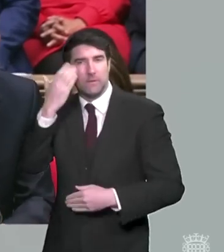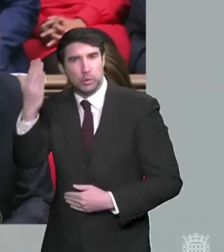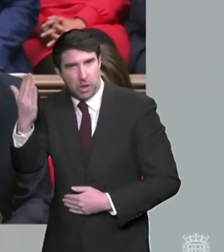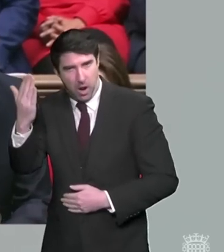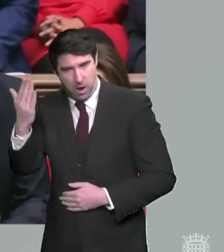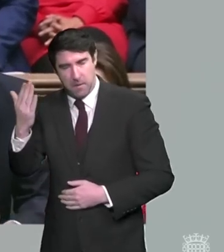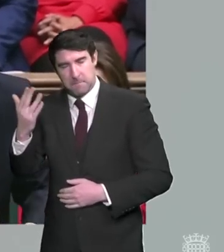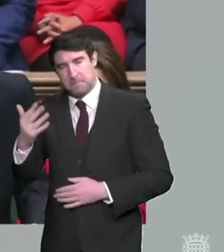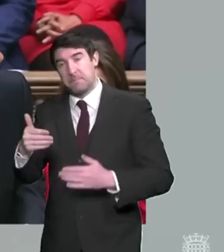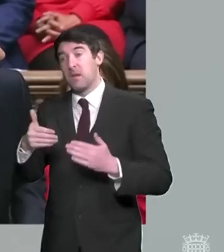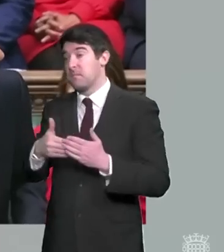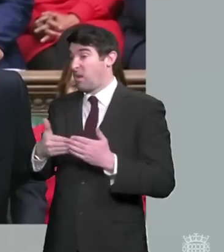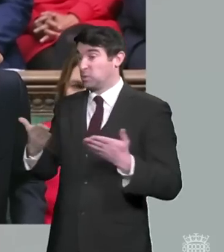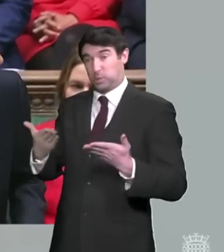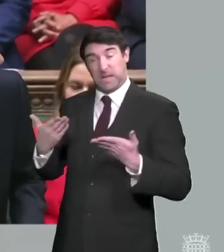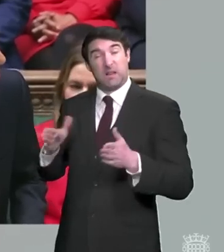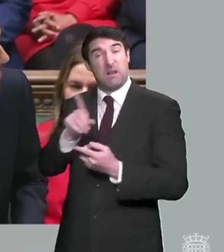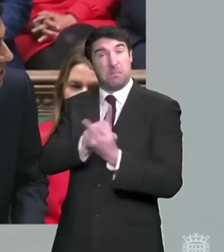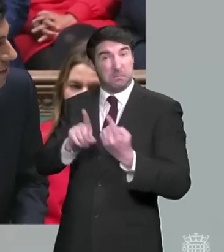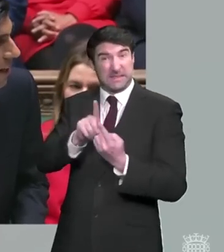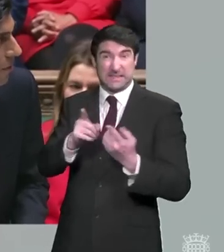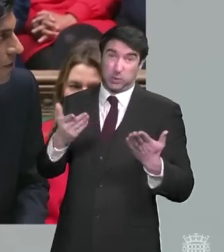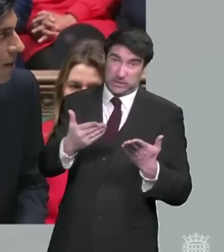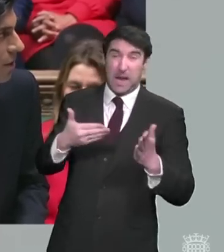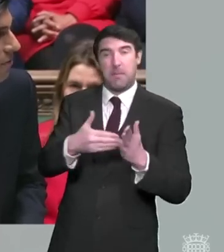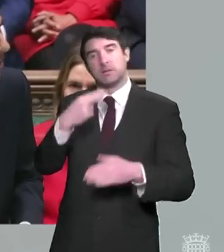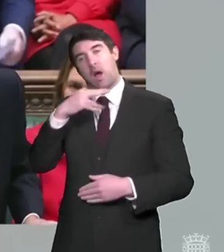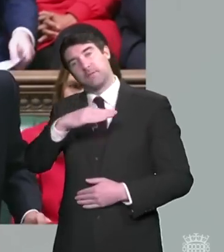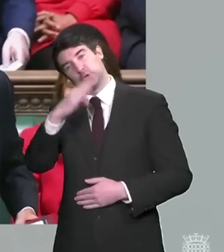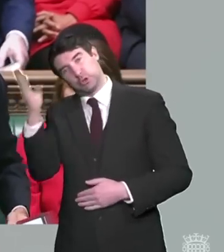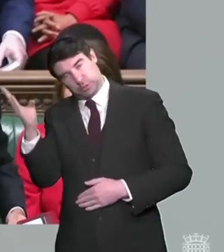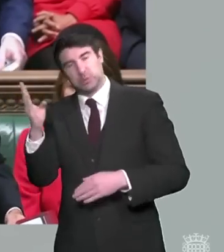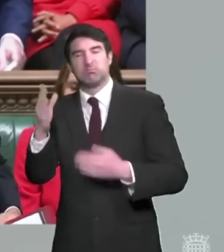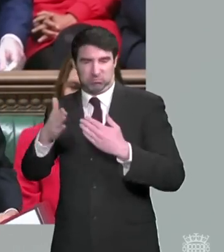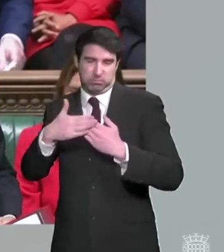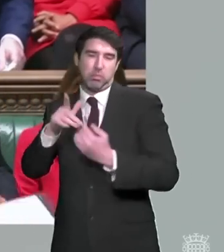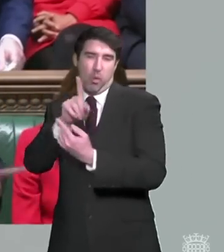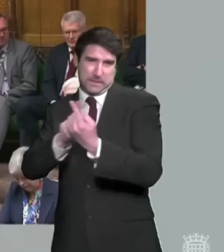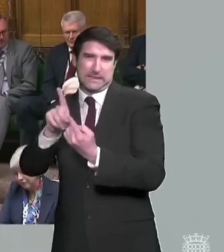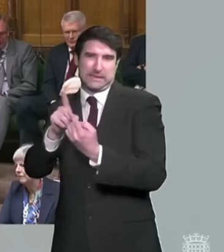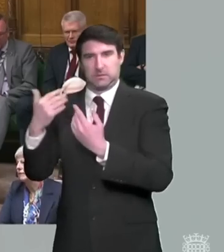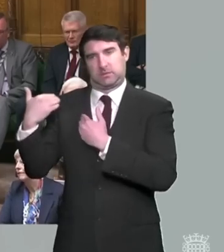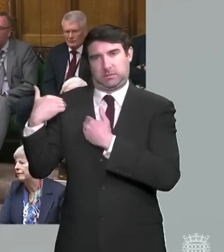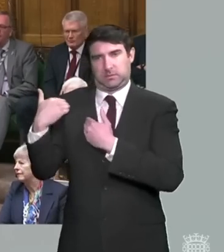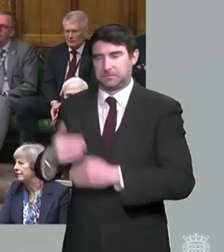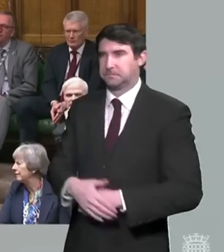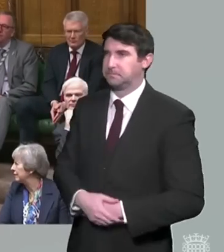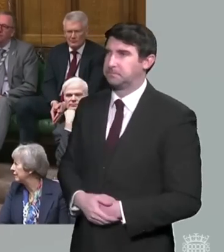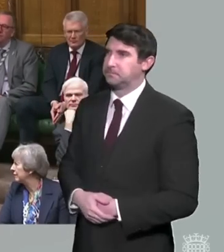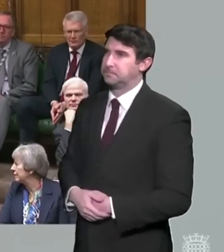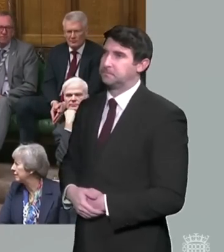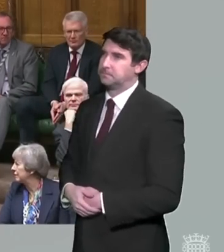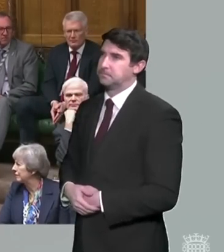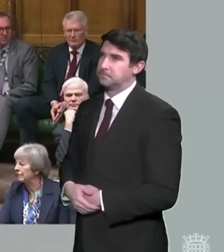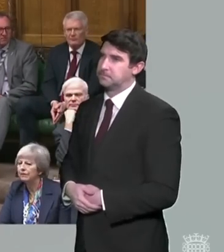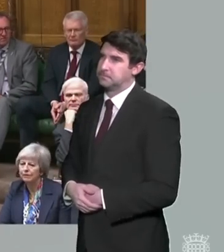had meetings with ministerial colleagues and others. In addition to my duties in this House, I shall have further such meetings later today. Philip Holloway. Slava